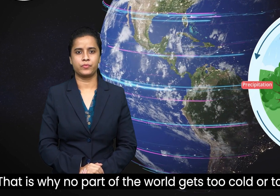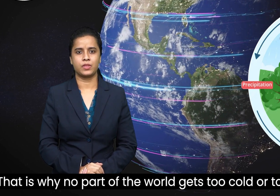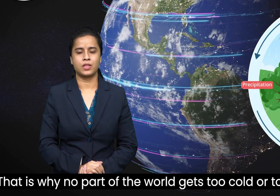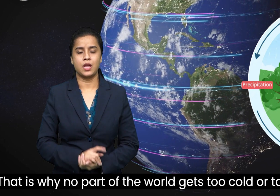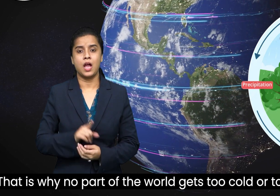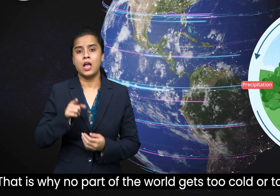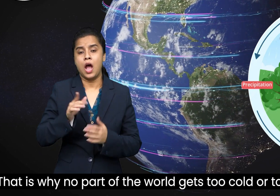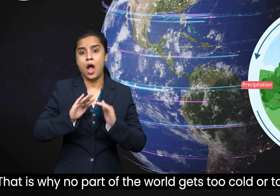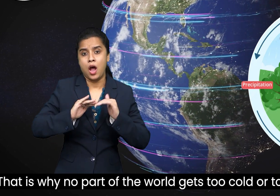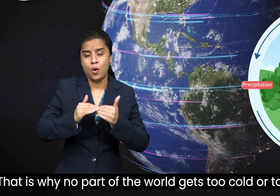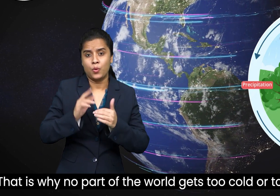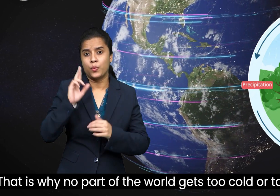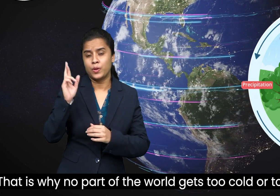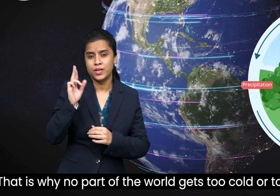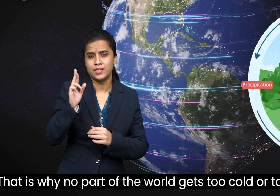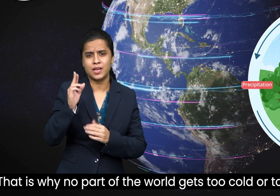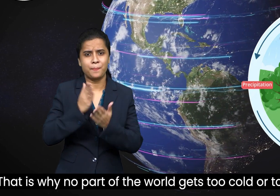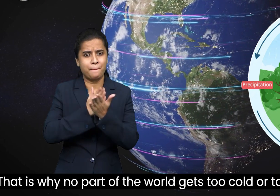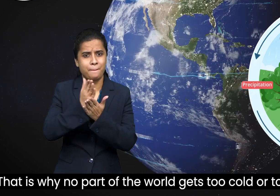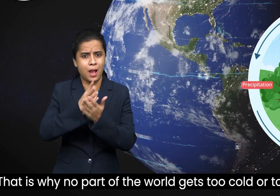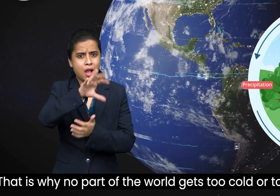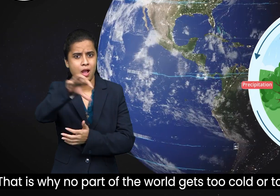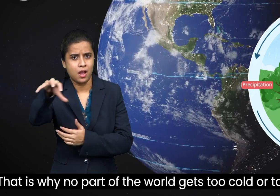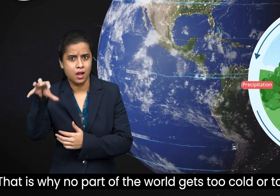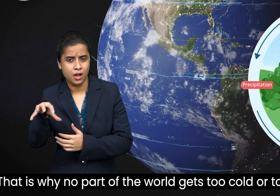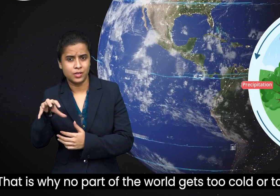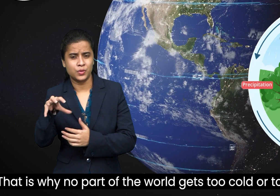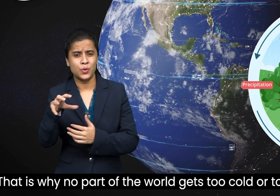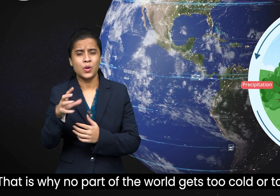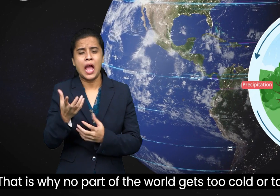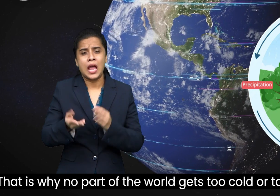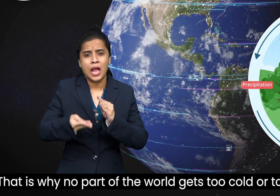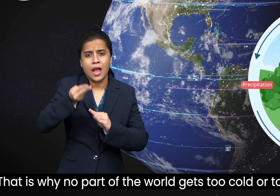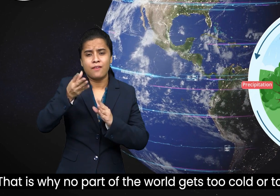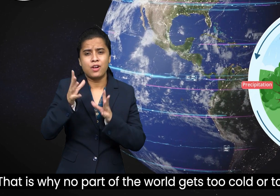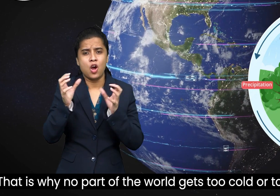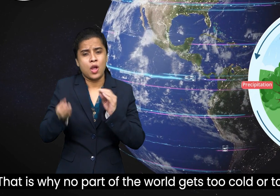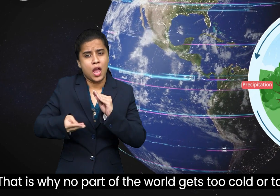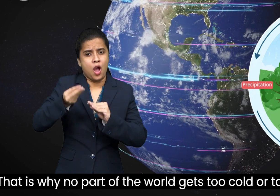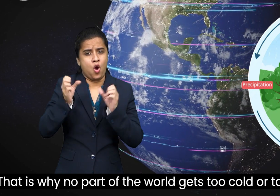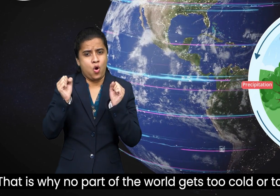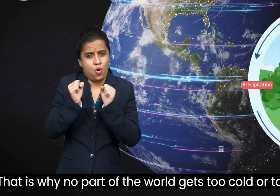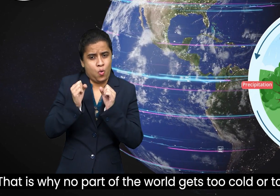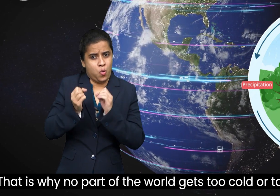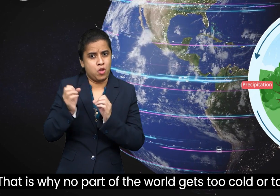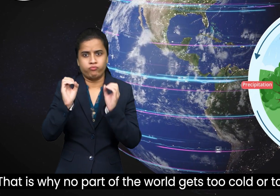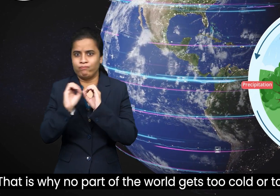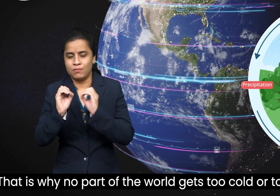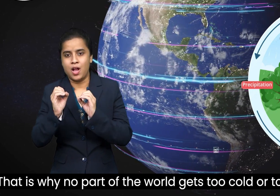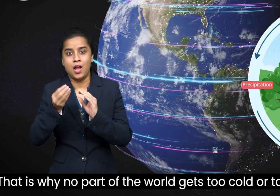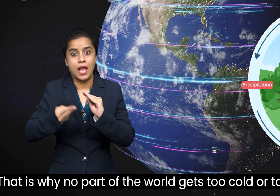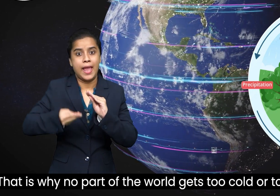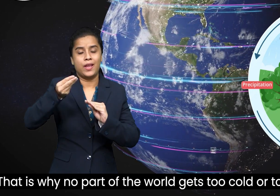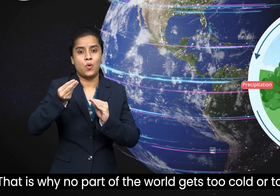That is why no part of the world gets too cold or too hot for life to